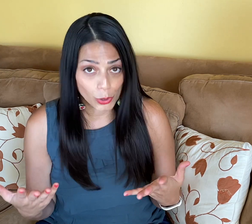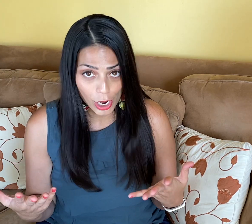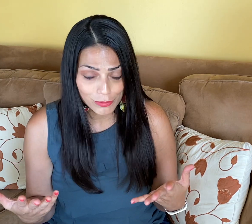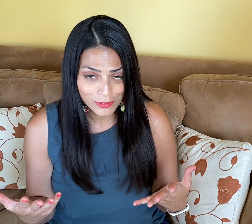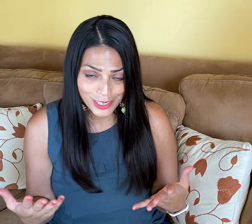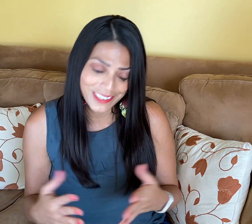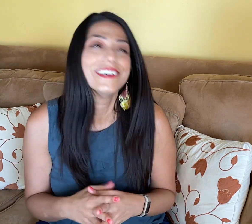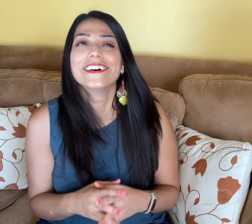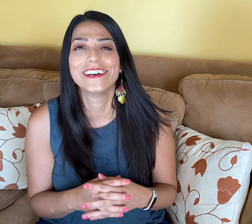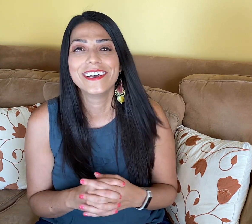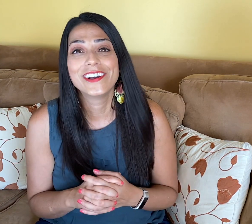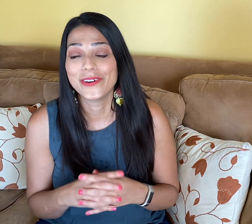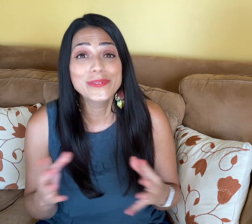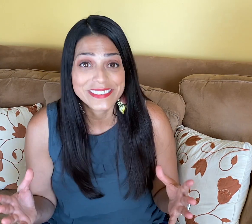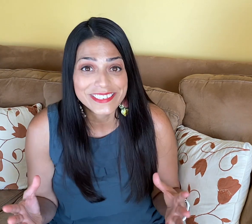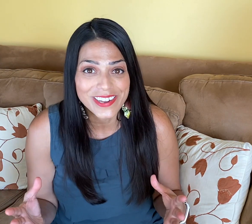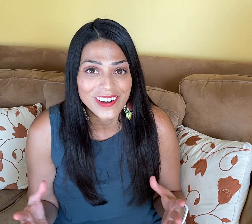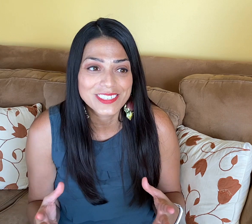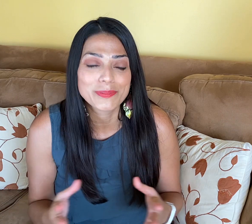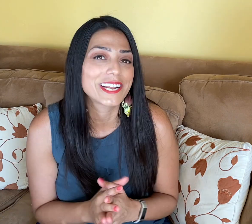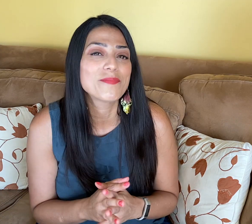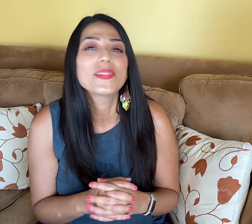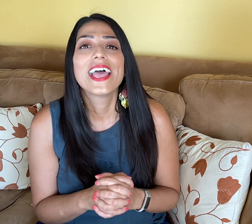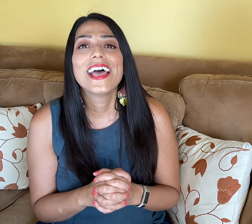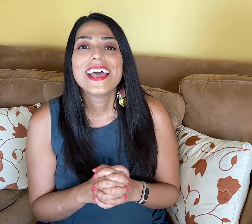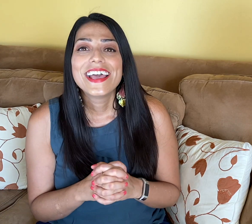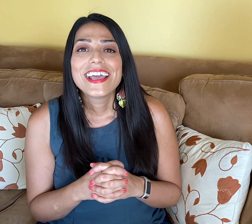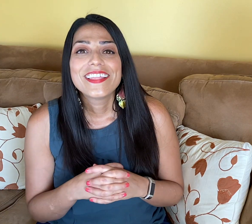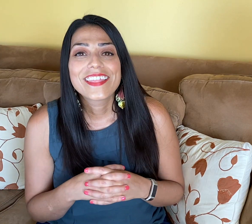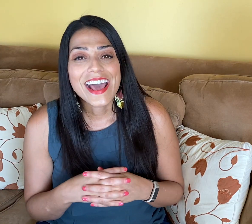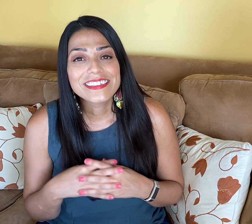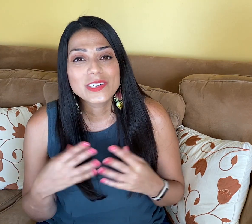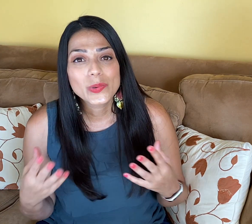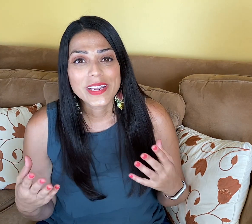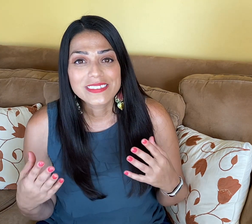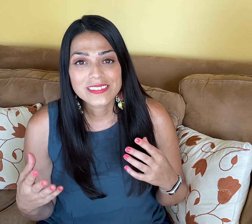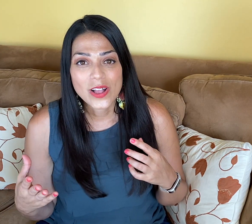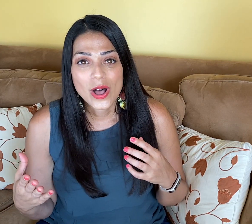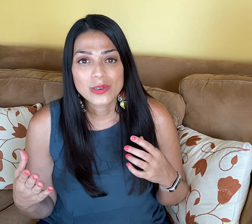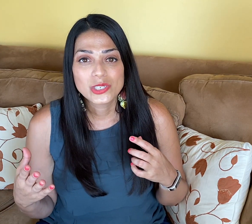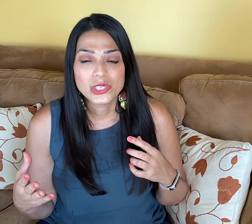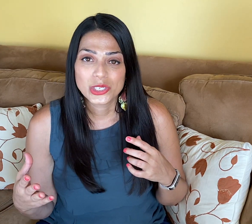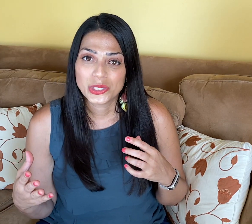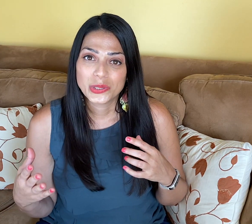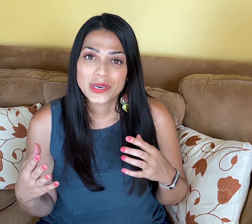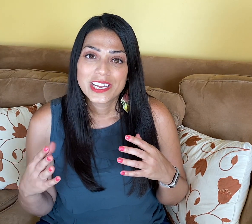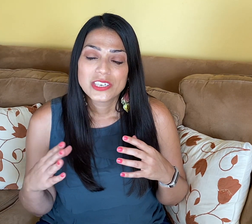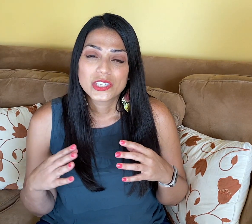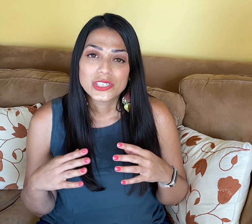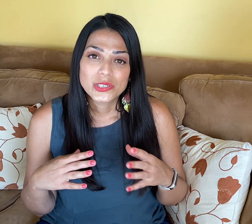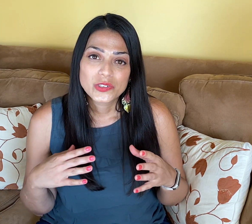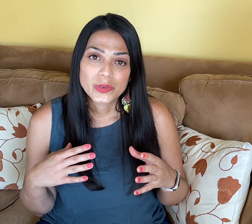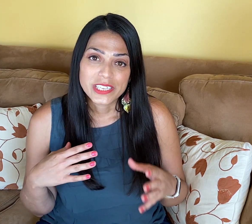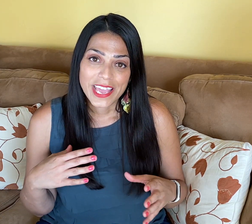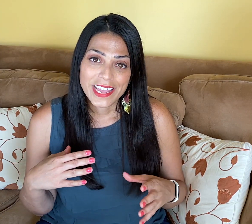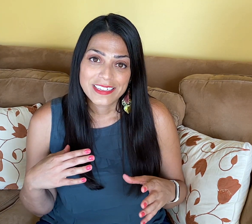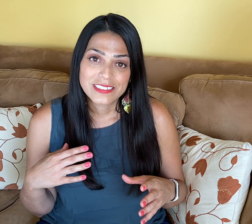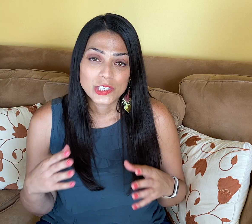are. Who isn't on this planet? That is a great song to use with kids that are